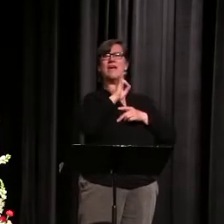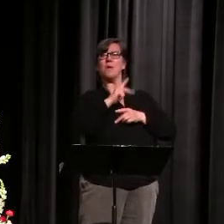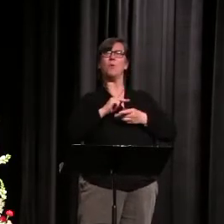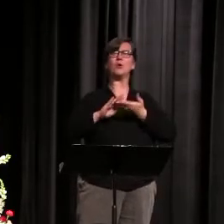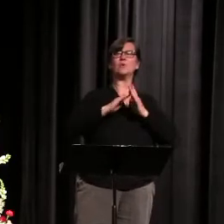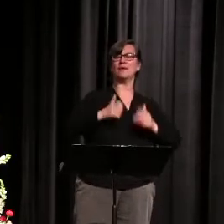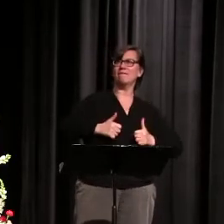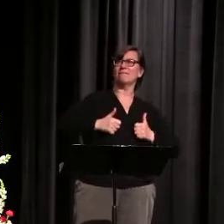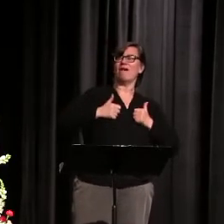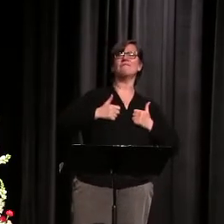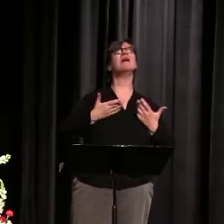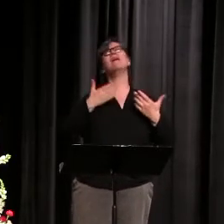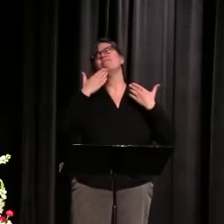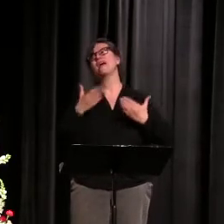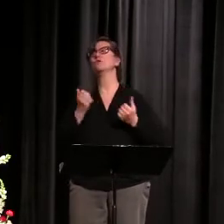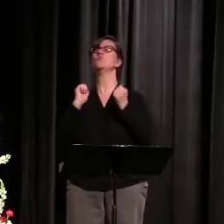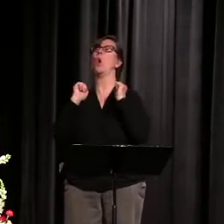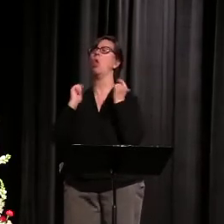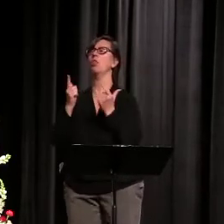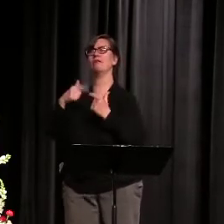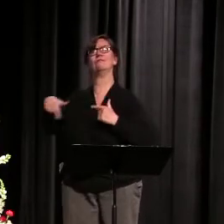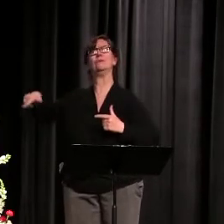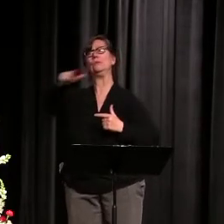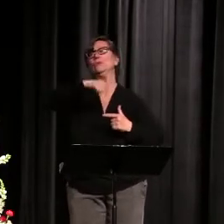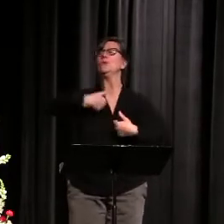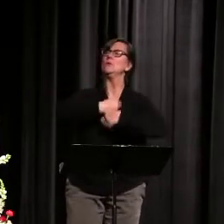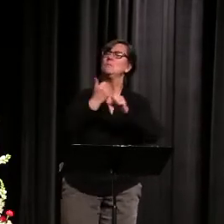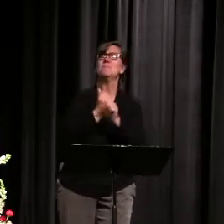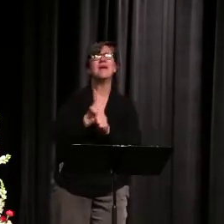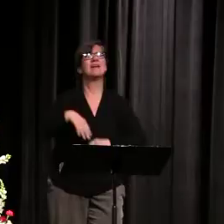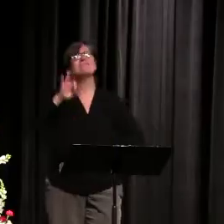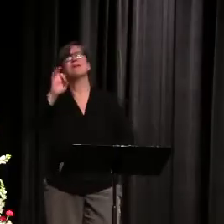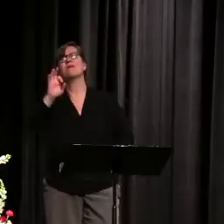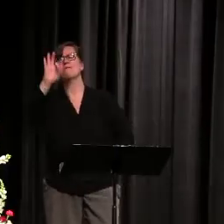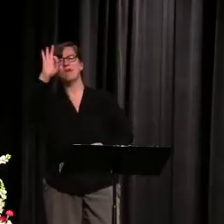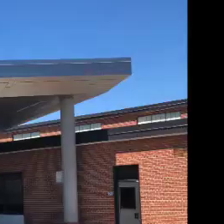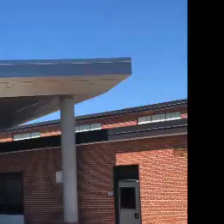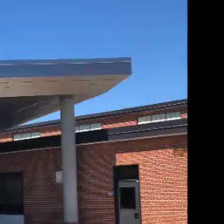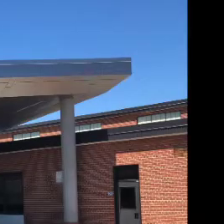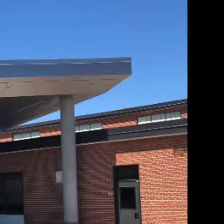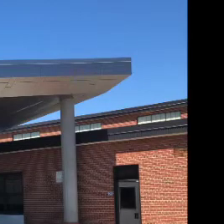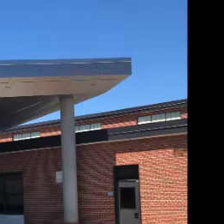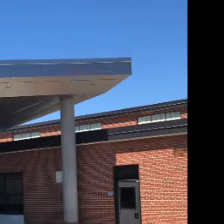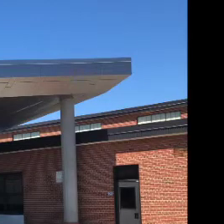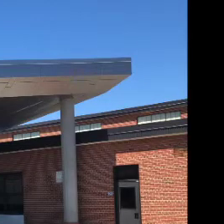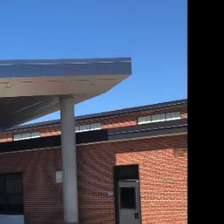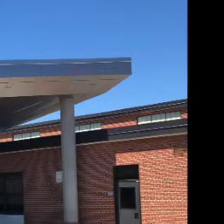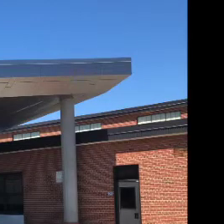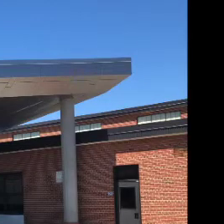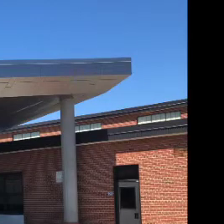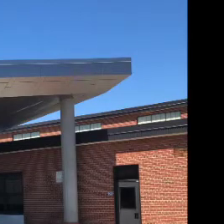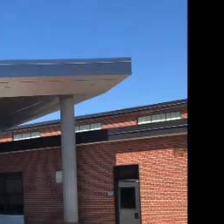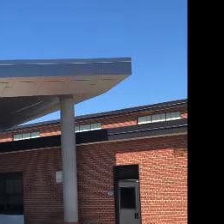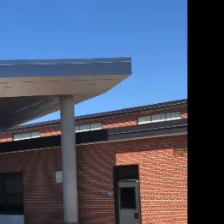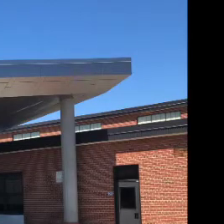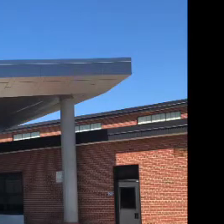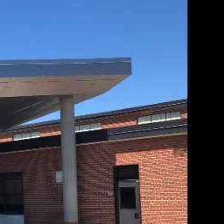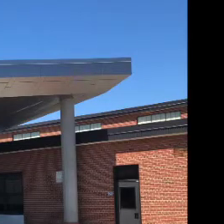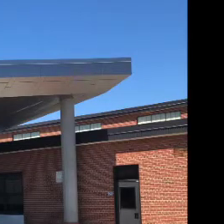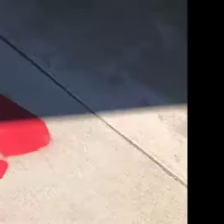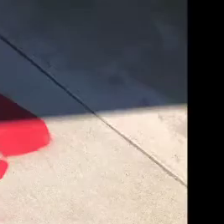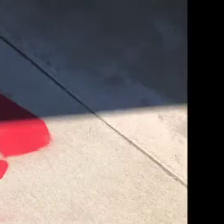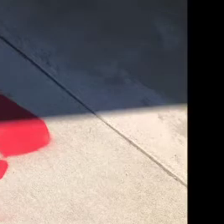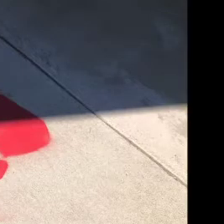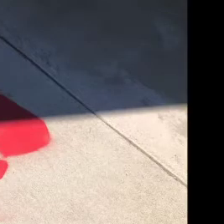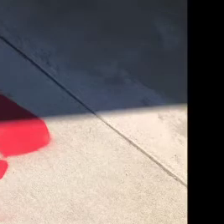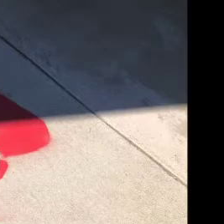to each and every one of you who make Fairport such a special place to go to school. Now, let me take you on a walk through